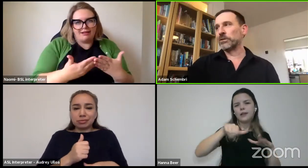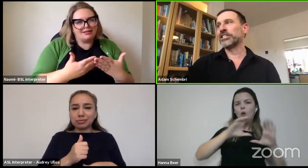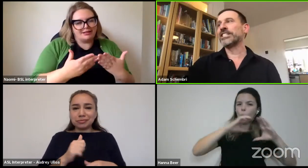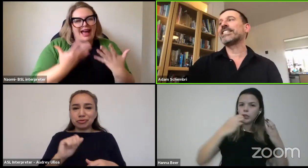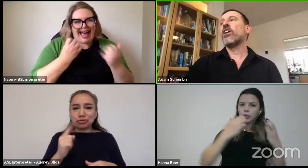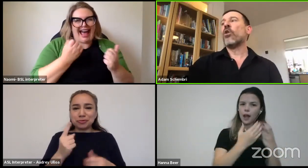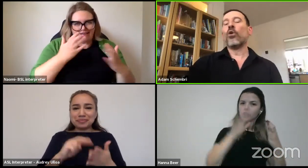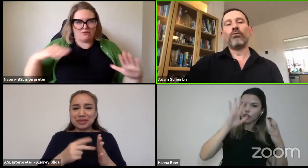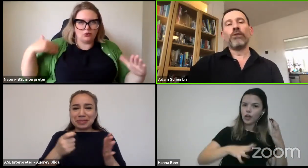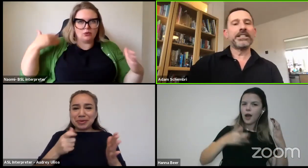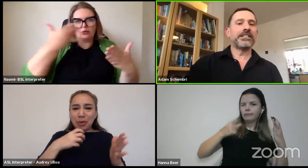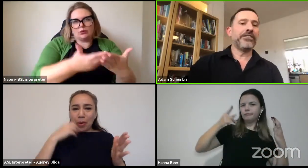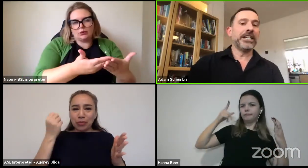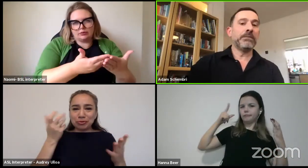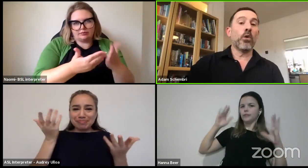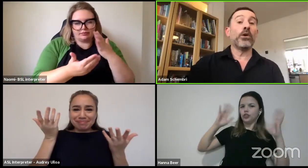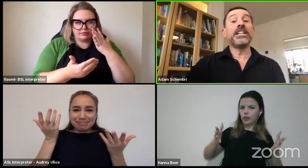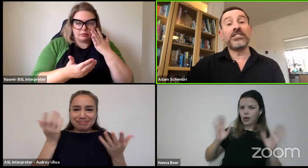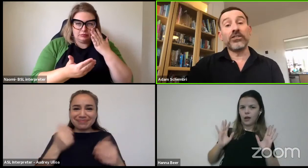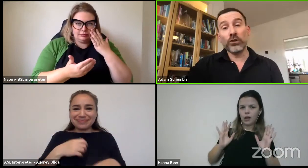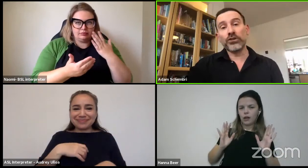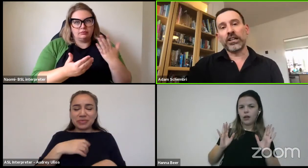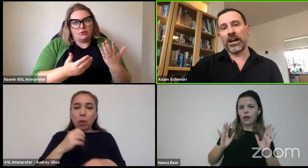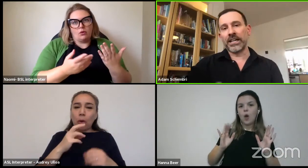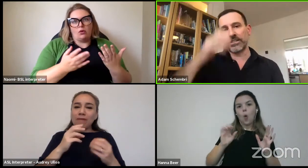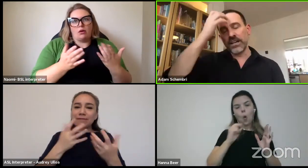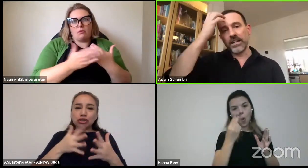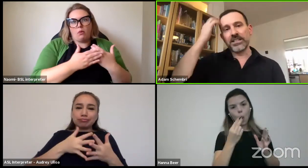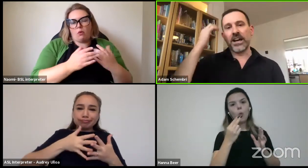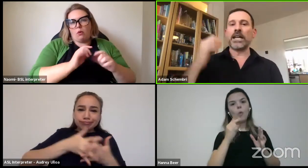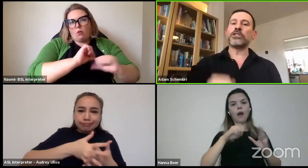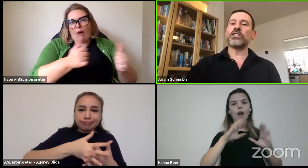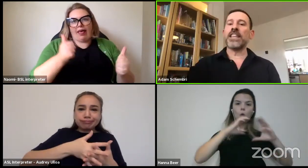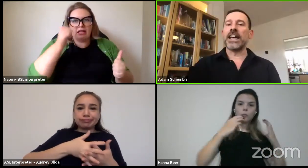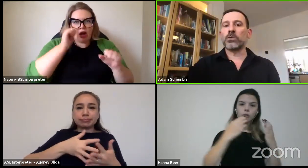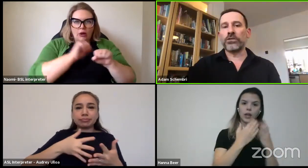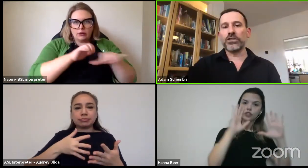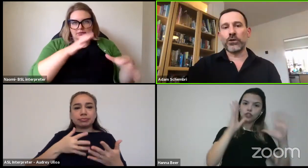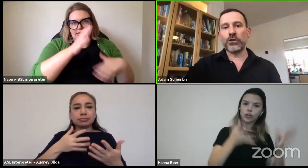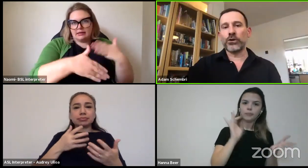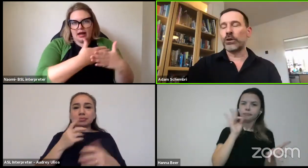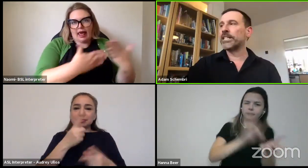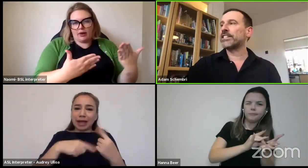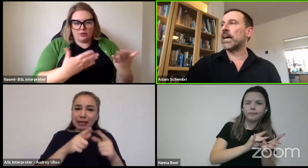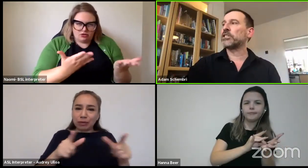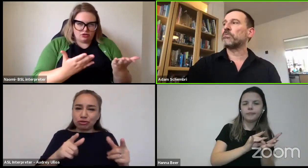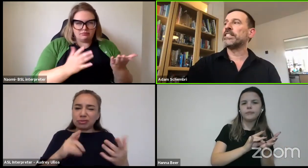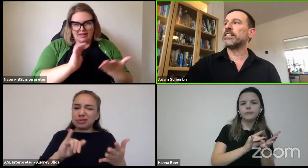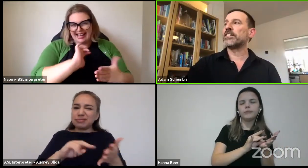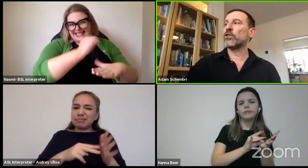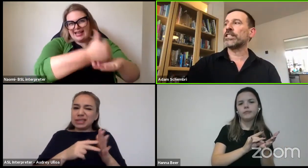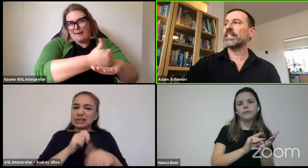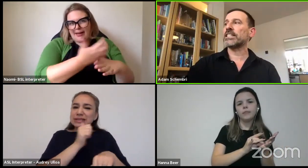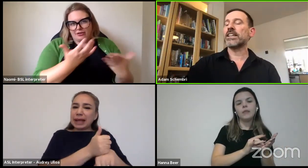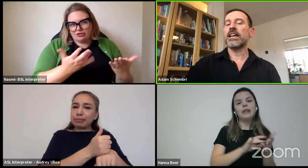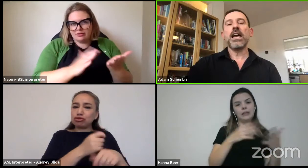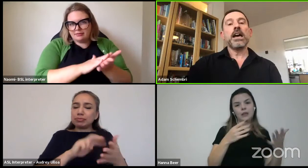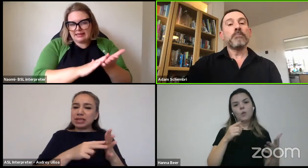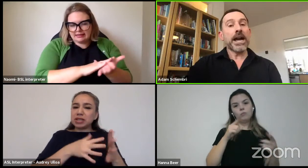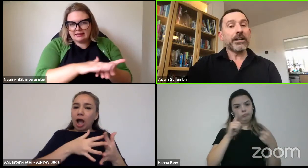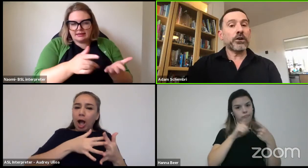sign languages, or relatively more institutionalized sign languages. That's what the term established means in this